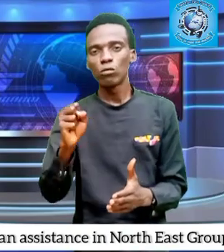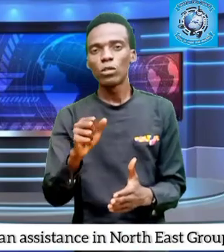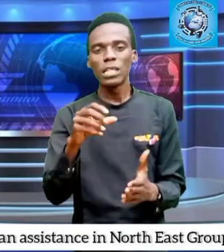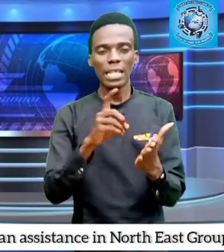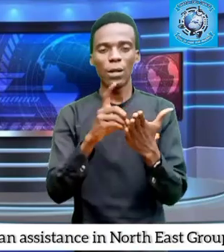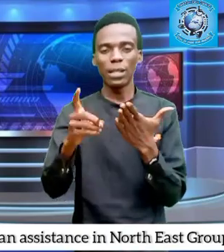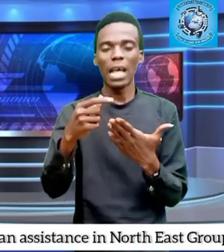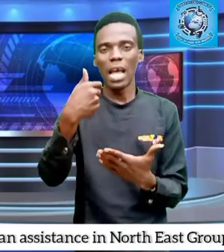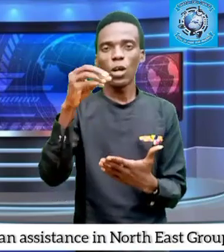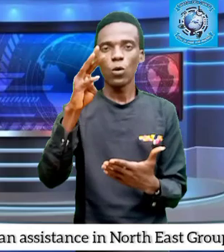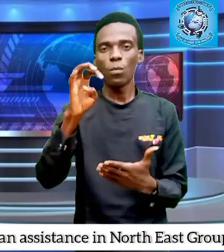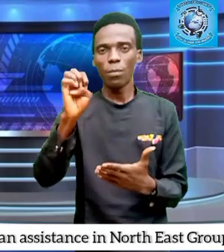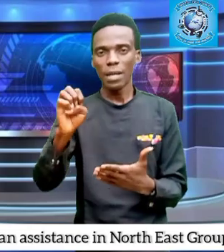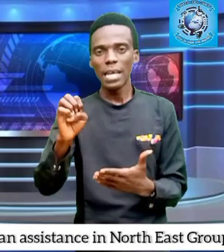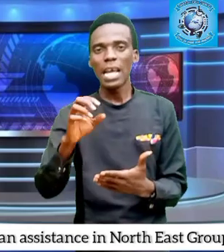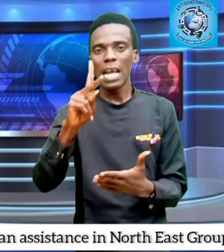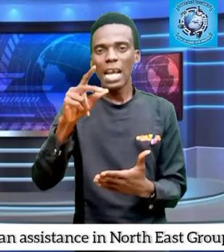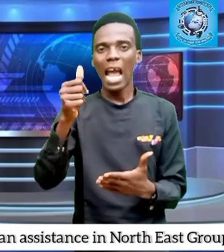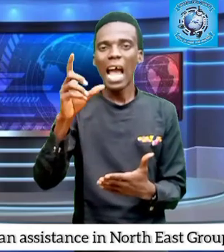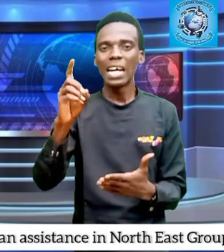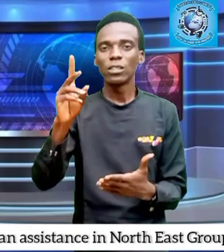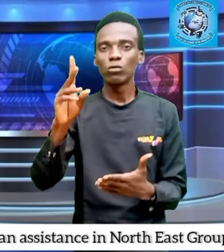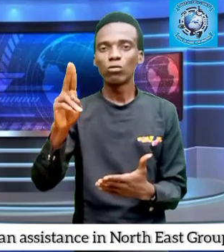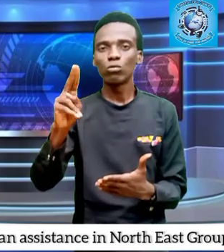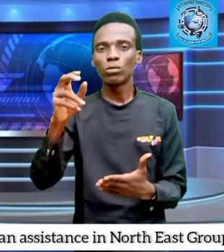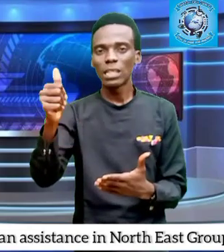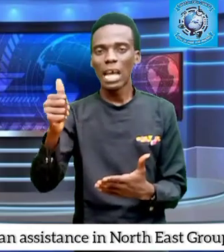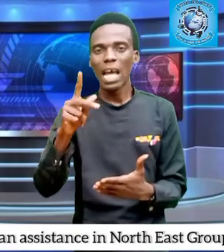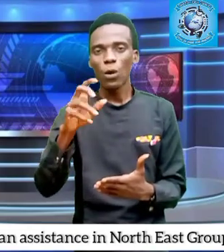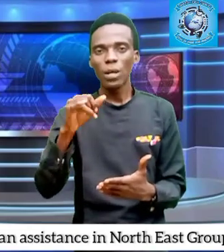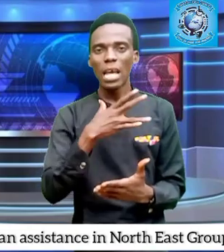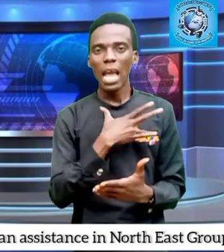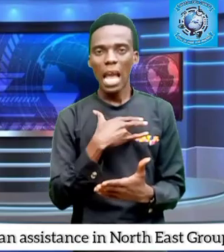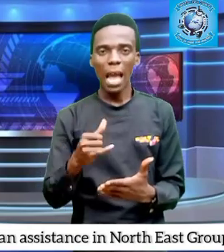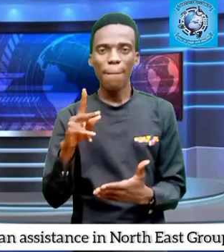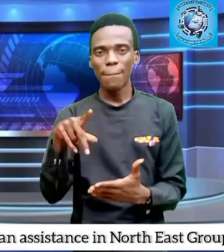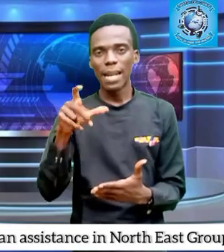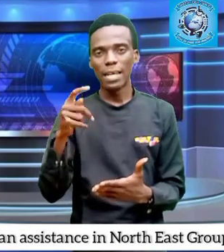Gombe, Kaduna, Kogi, and Plateau.